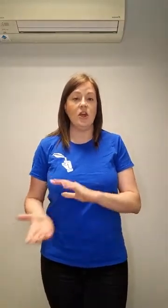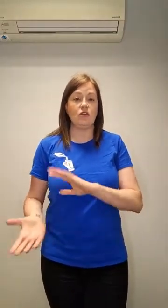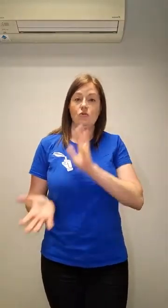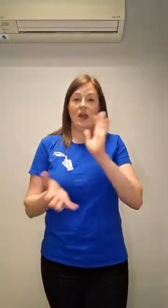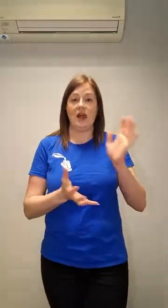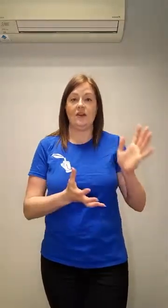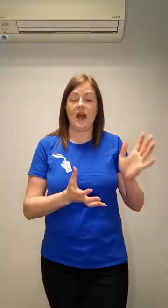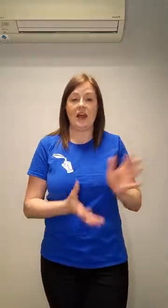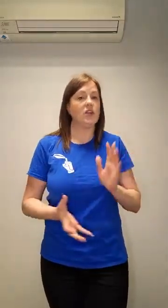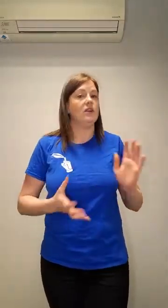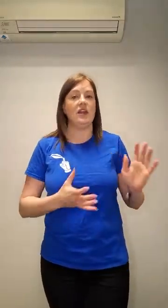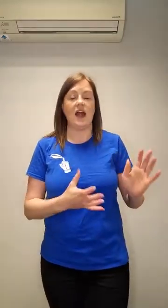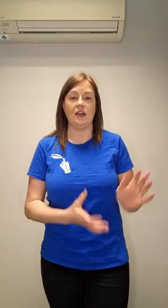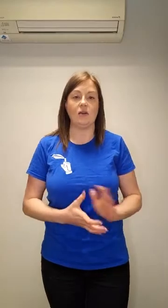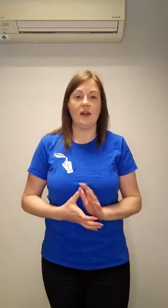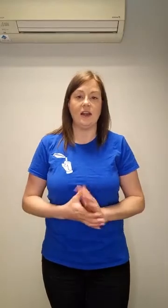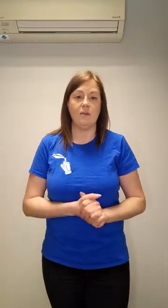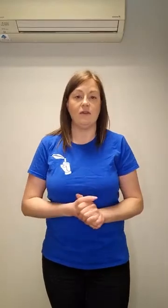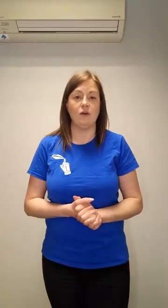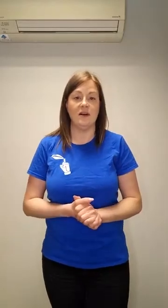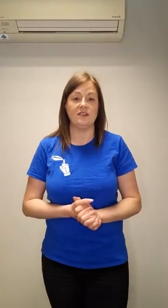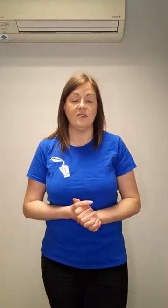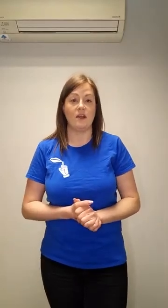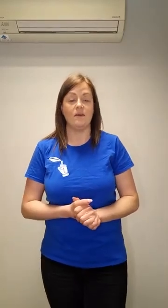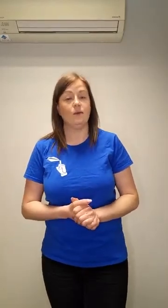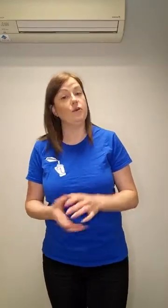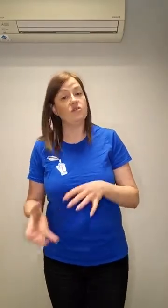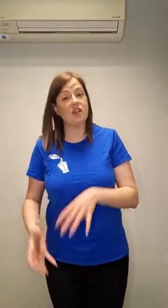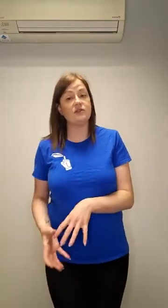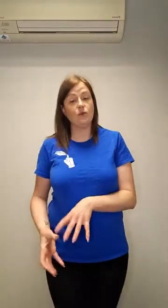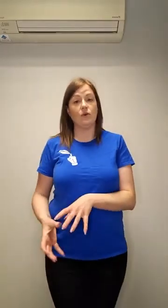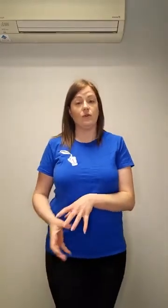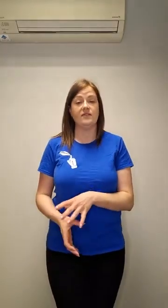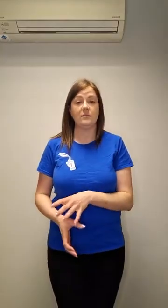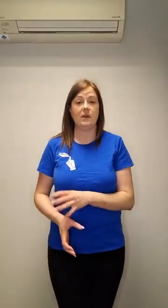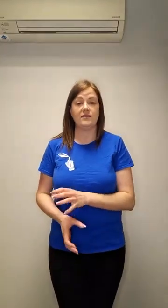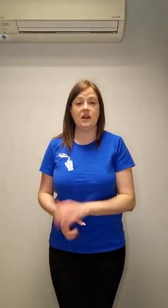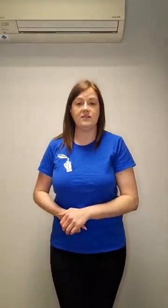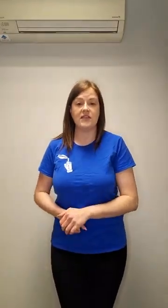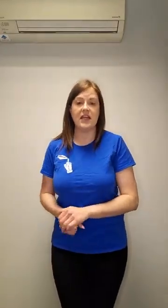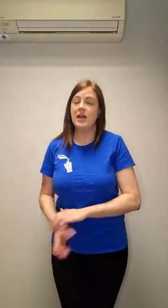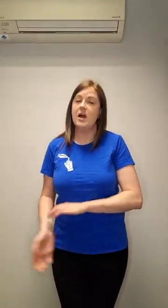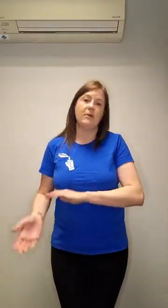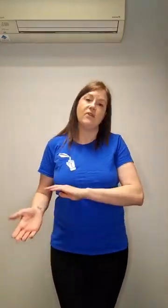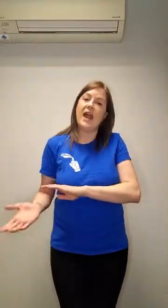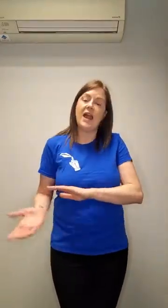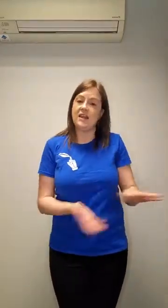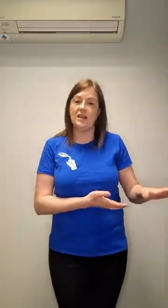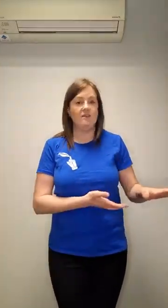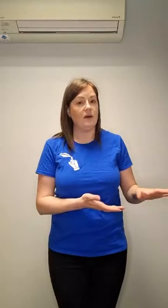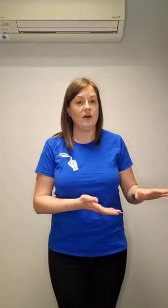you can accurately and correctly perform our signs going forward, not just for the ones that we're going to learn today, but for any of our